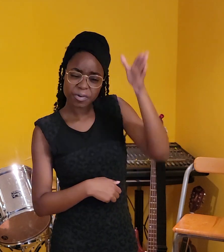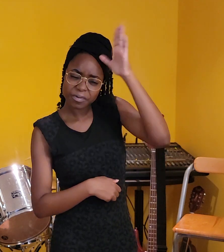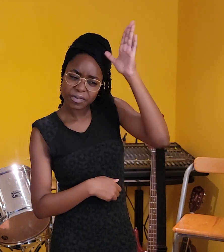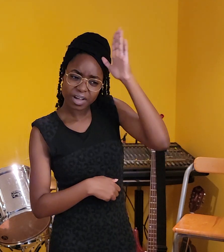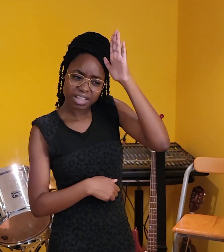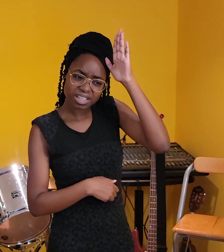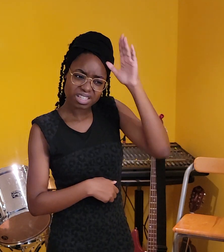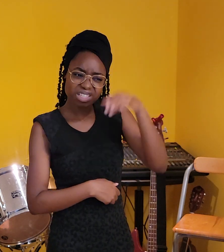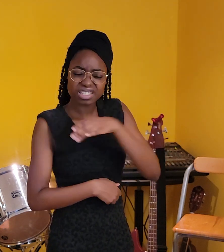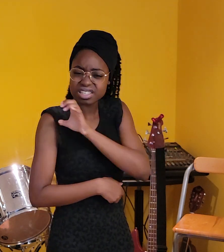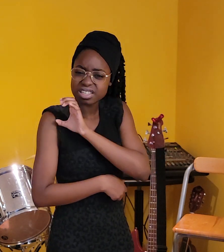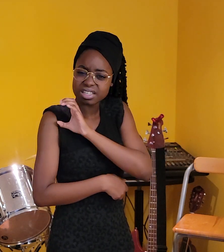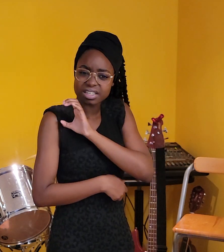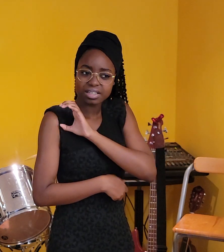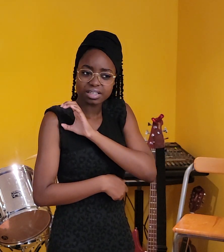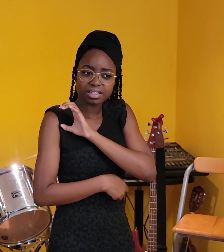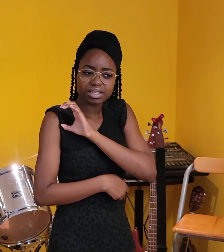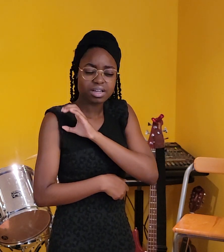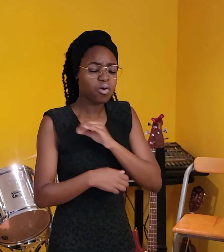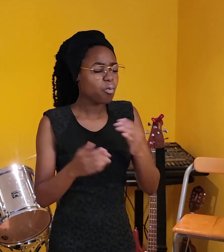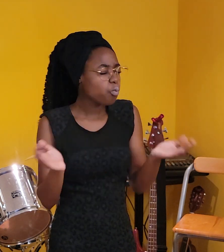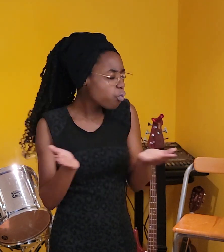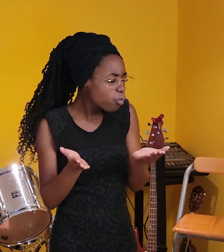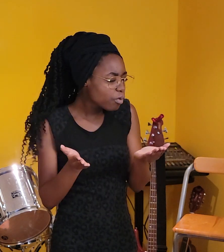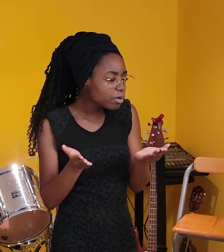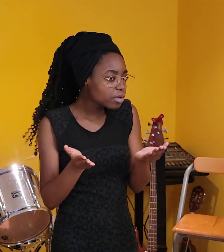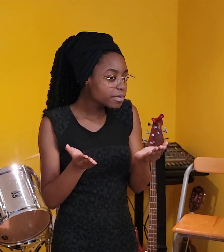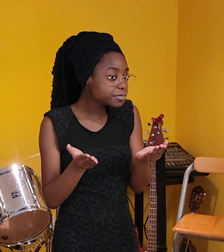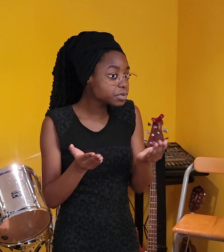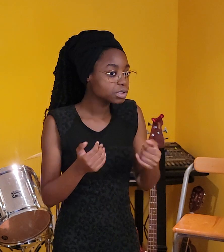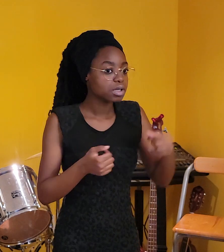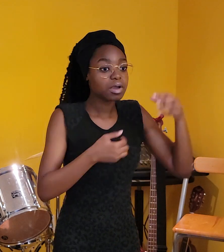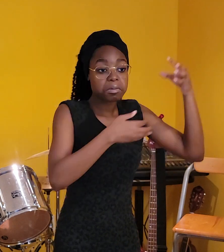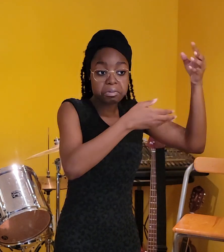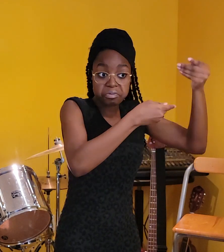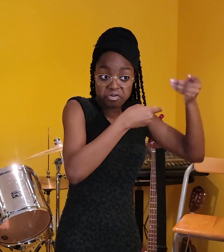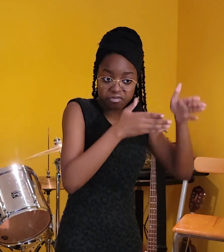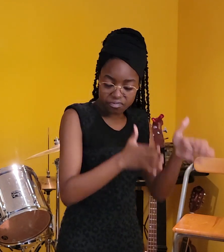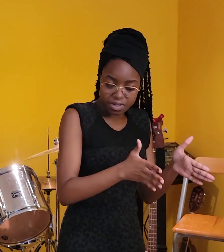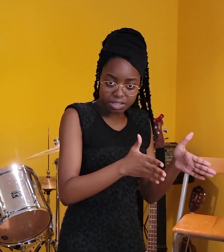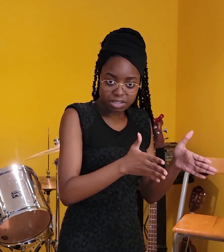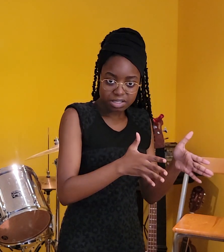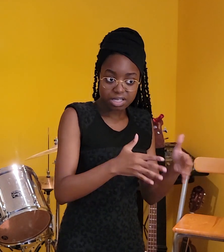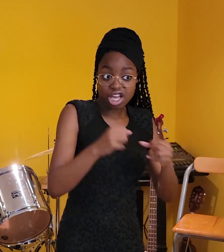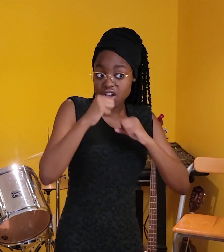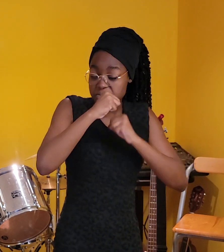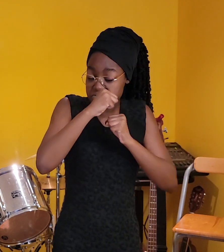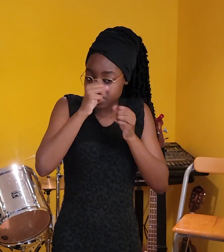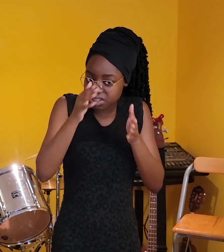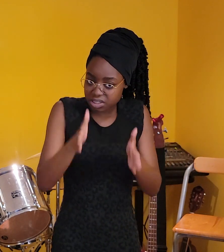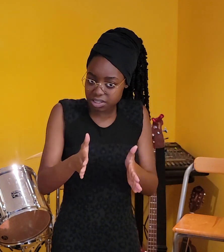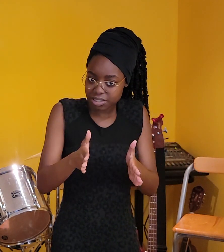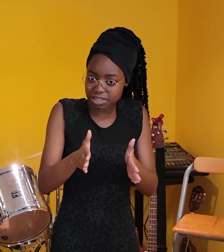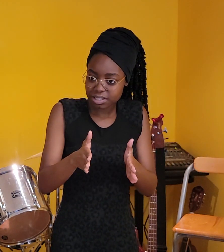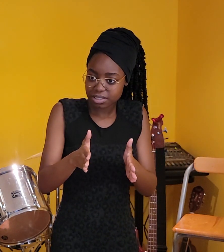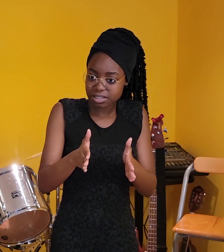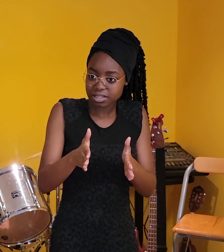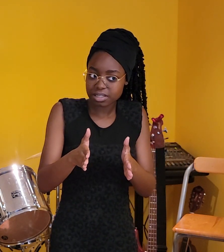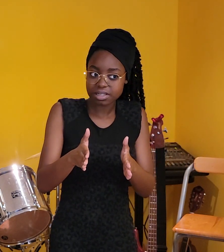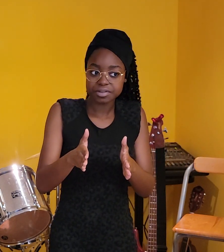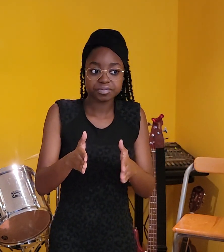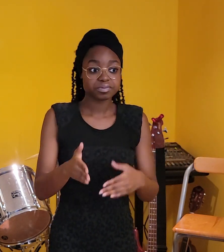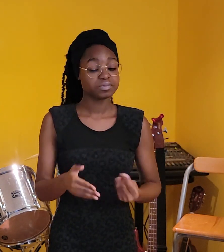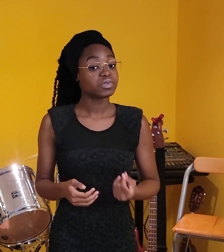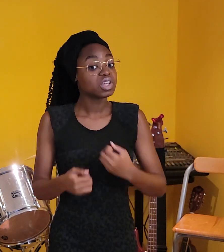A good father is a provider, a protector. A good father is really a lover of